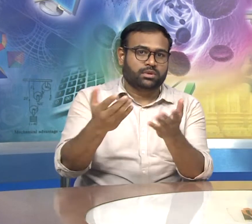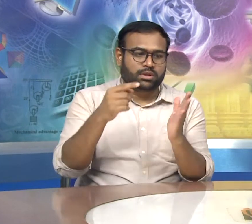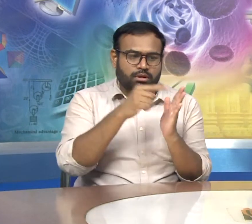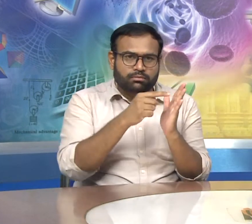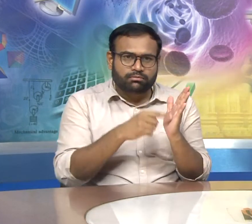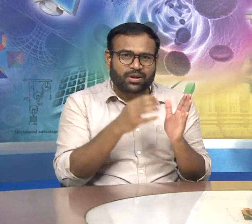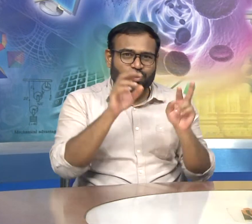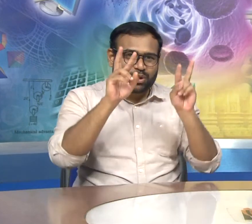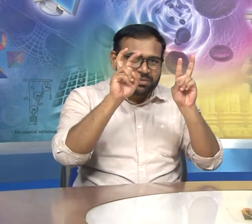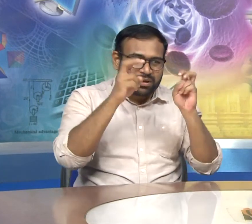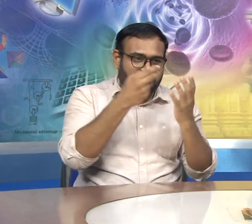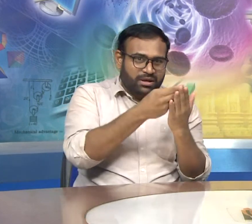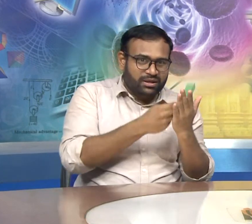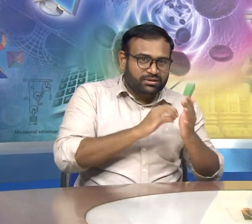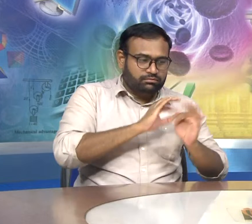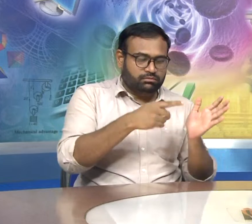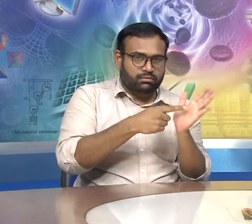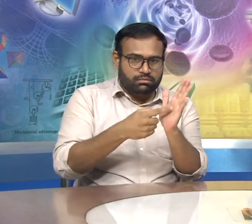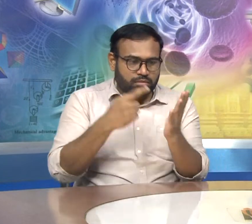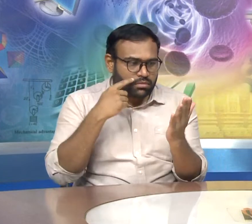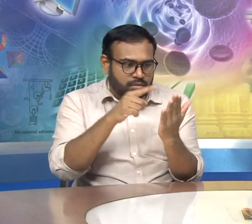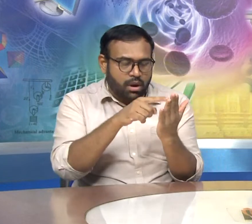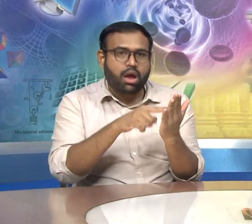provide exact information.